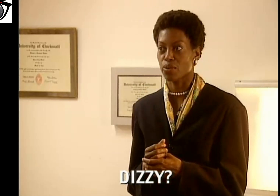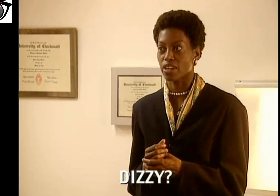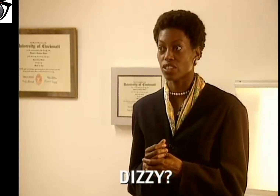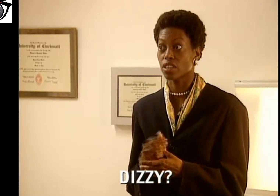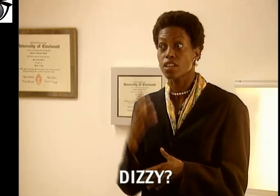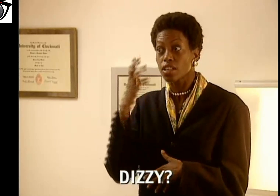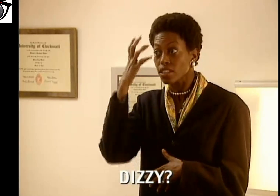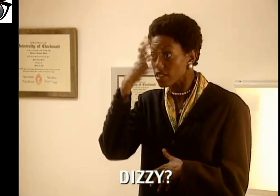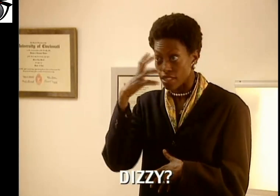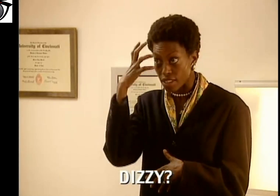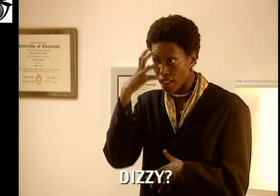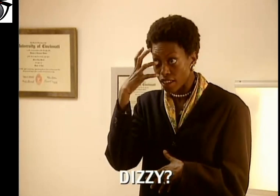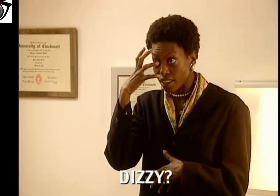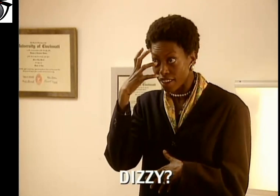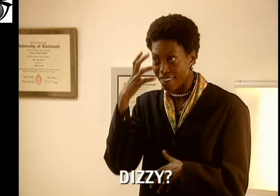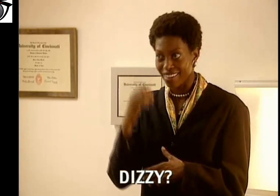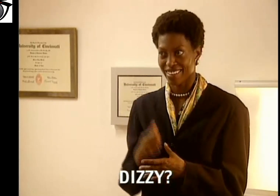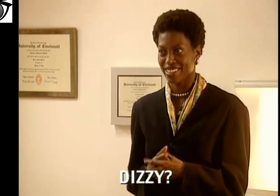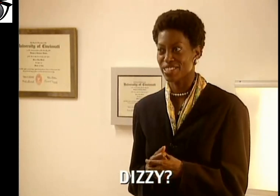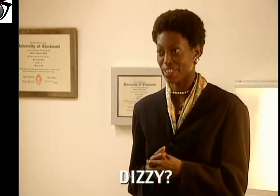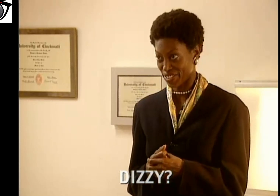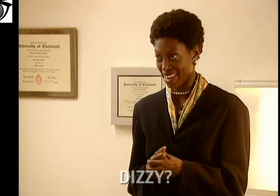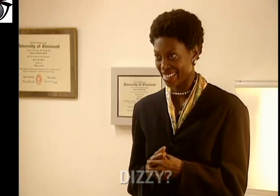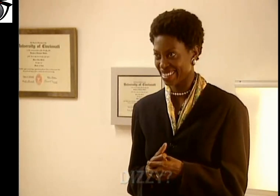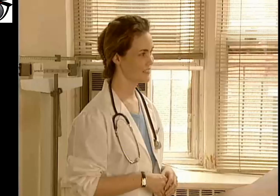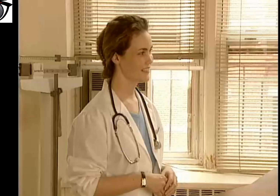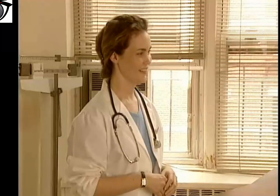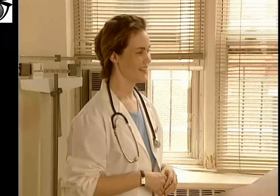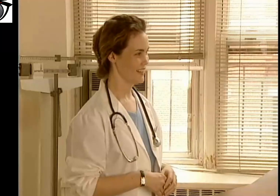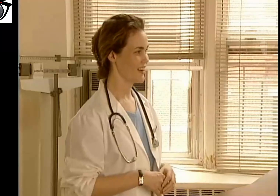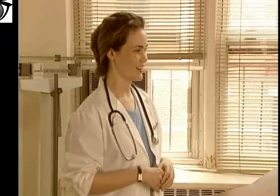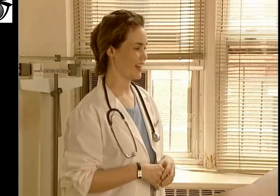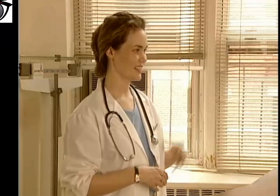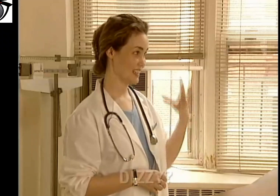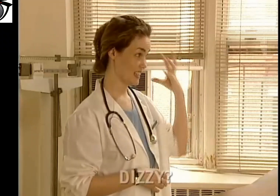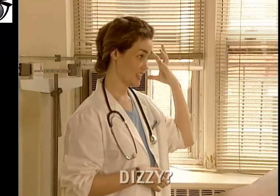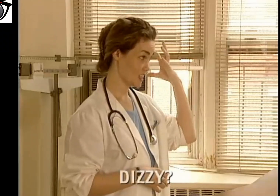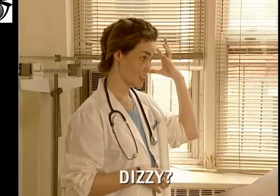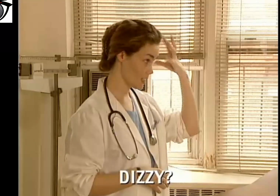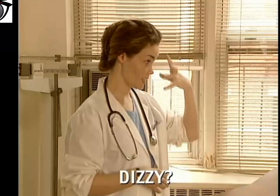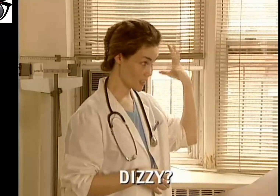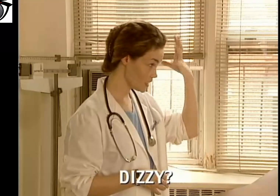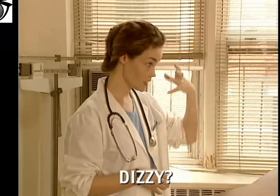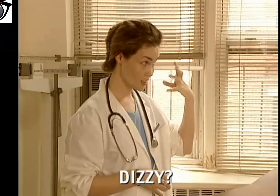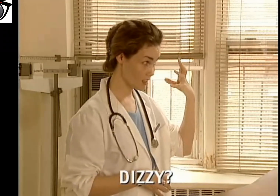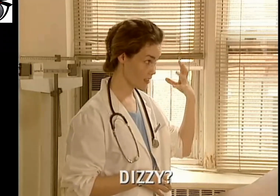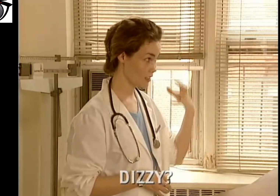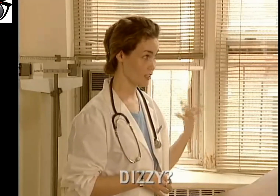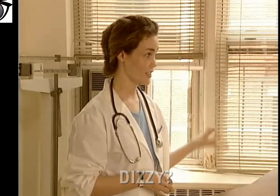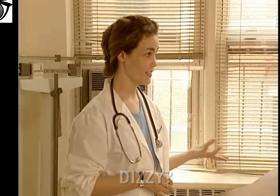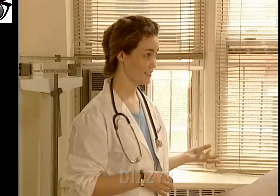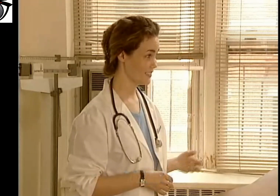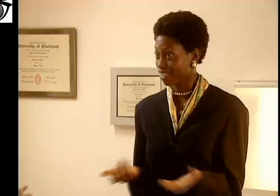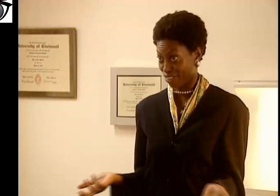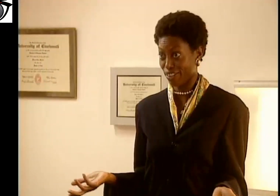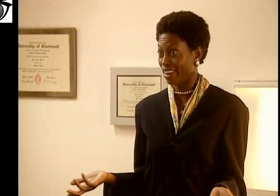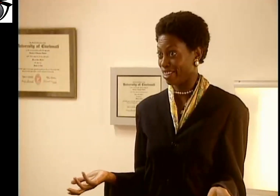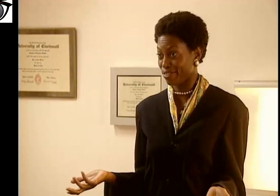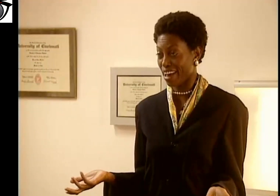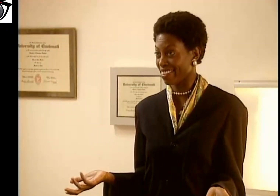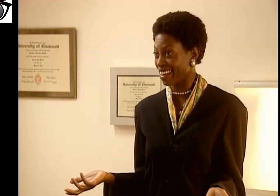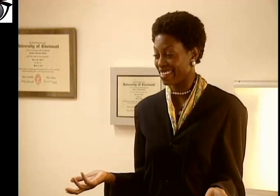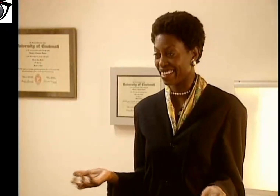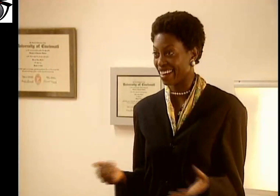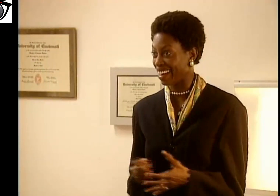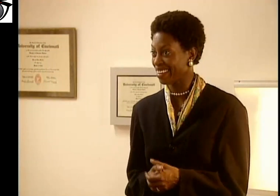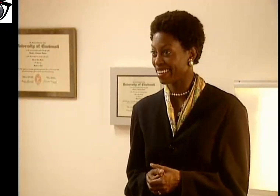can be asked as a question. Dizzy? Do you want to try it? Okay. Dizzy? How's that?